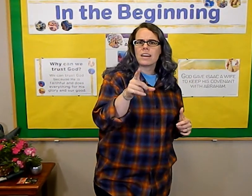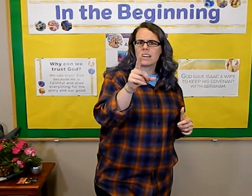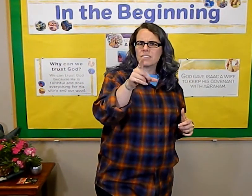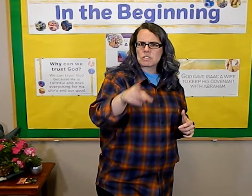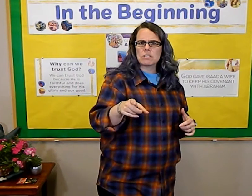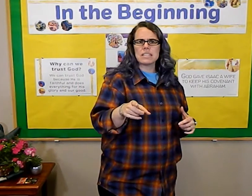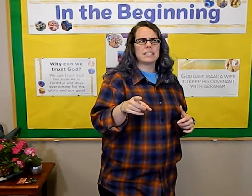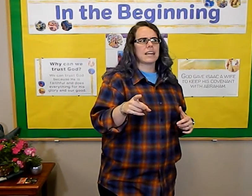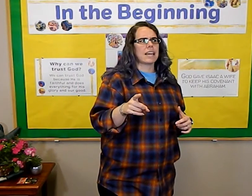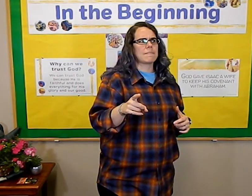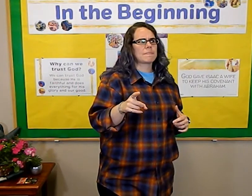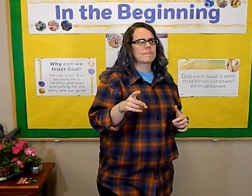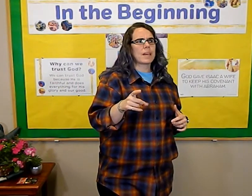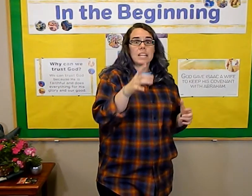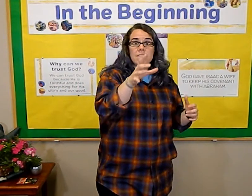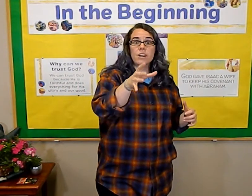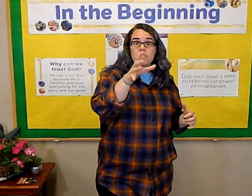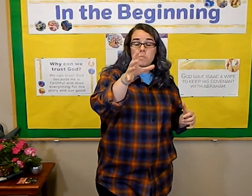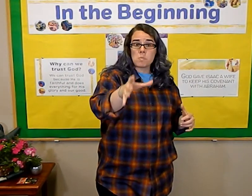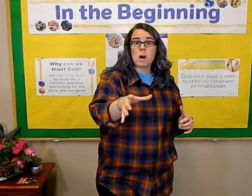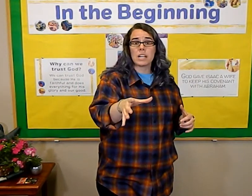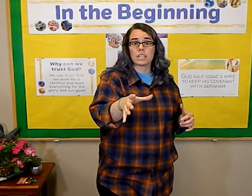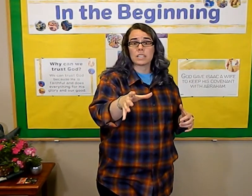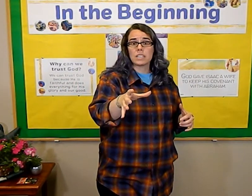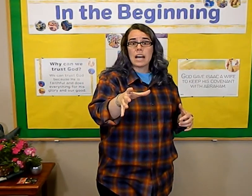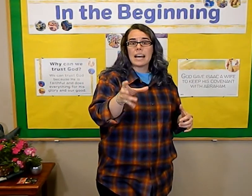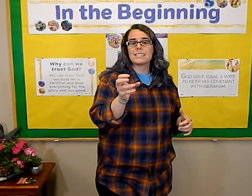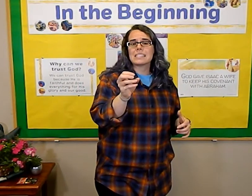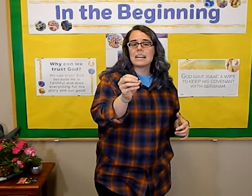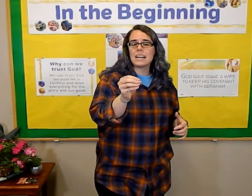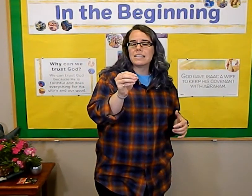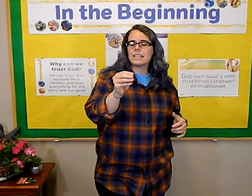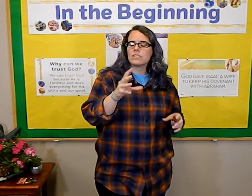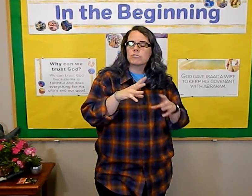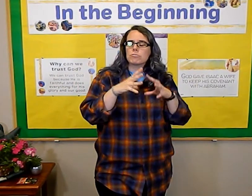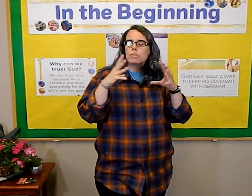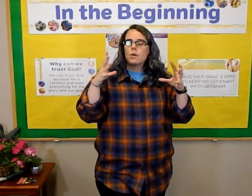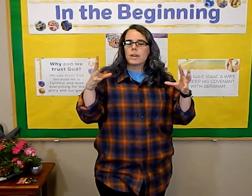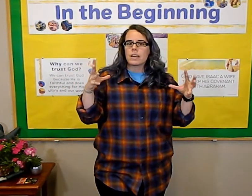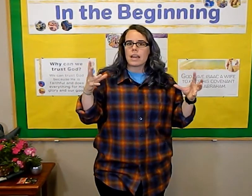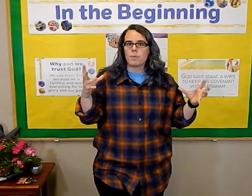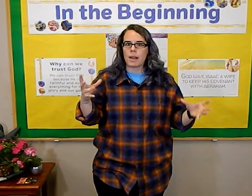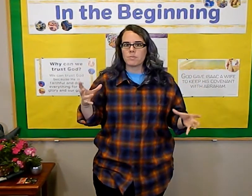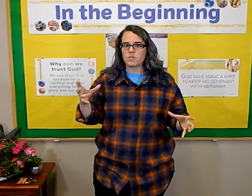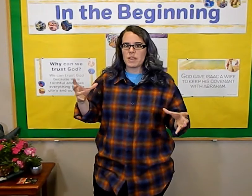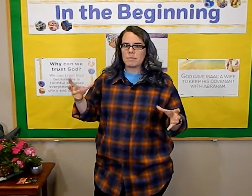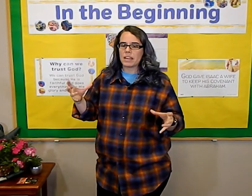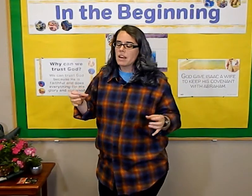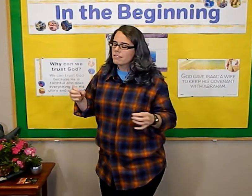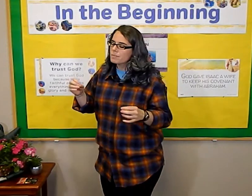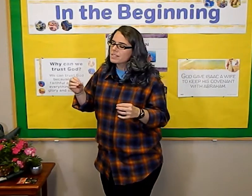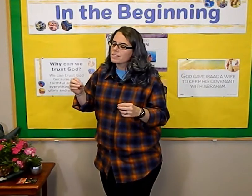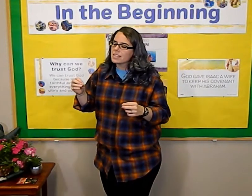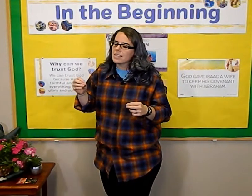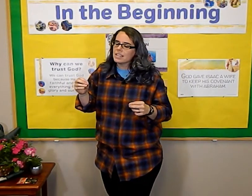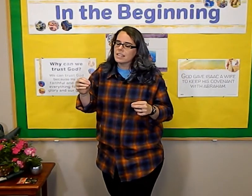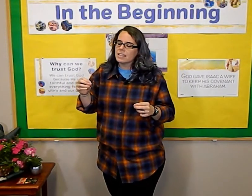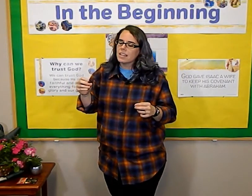a story today, and it involves water, as God is growing Abraham's family from a seed, and